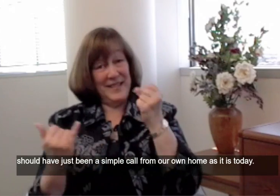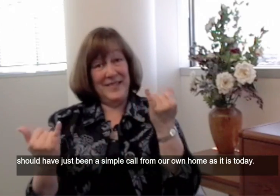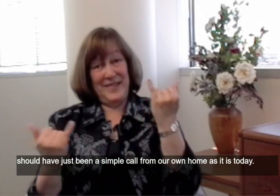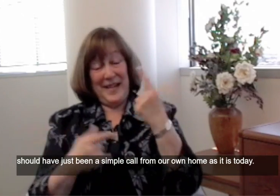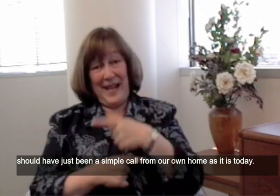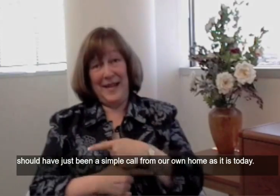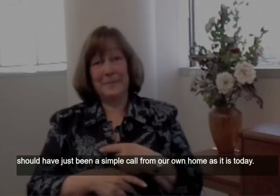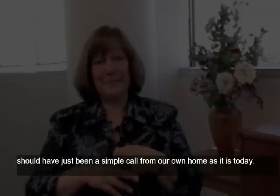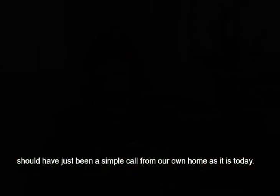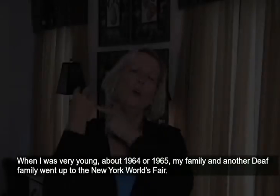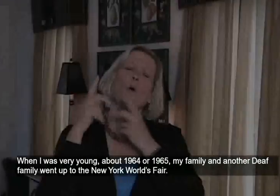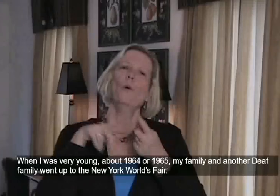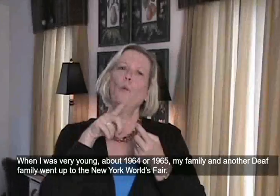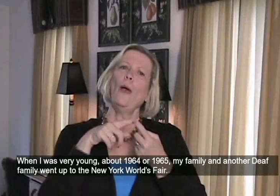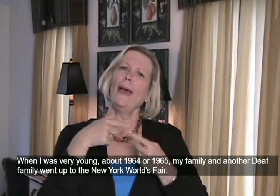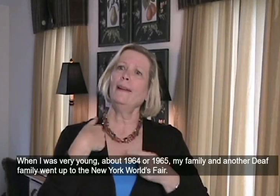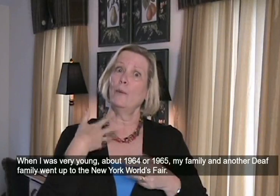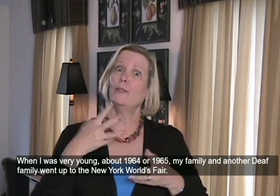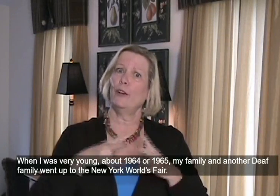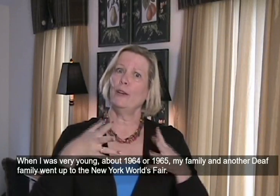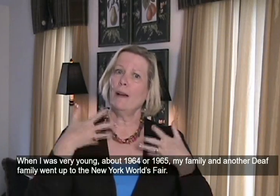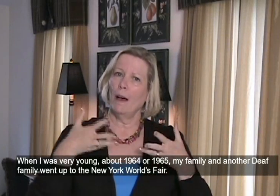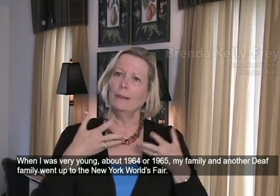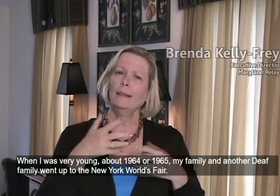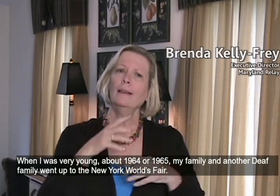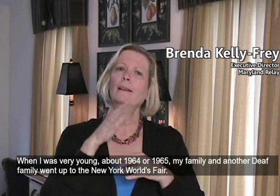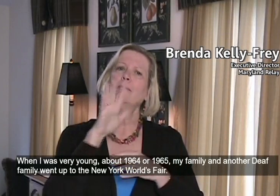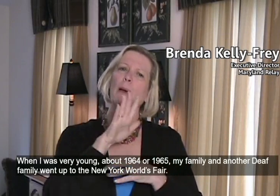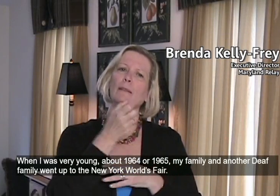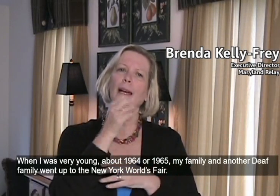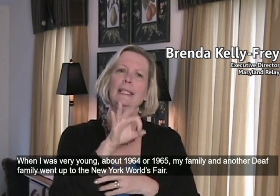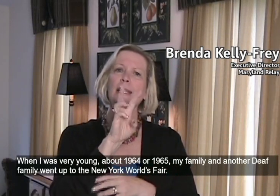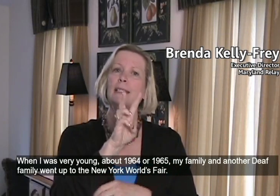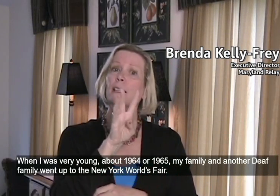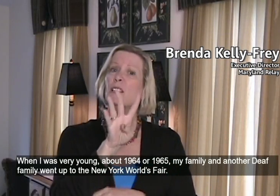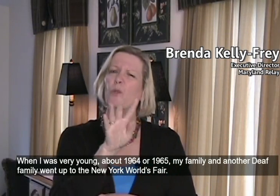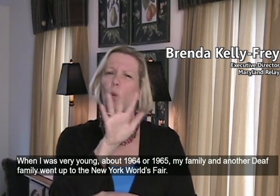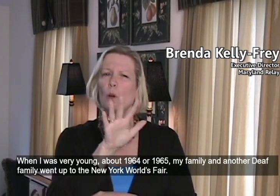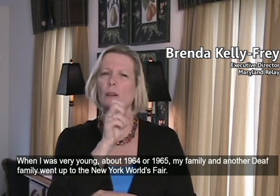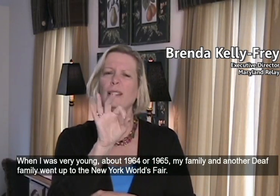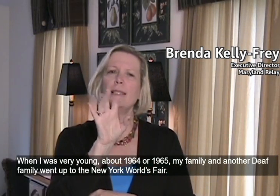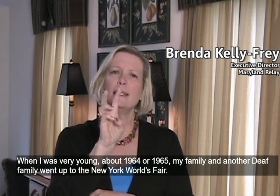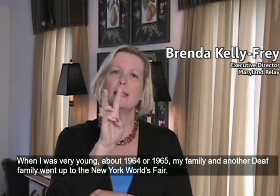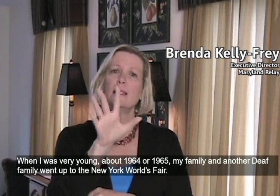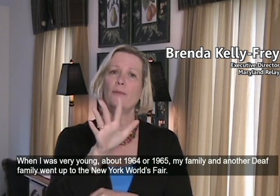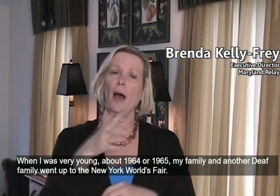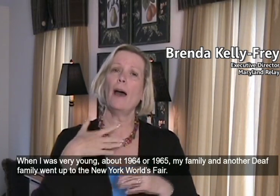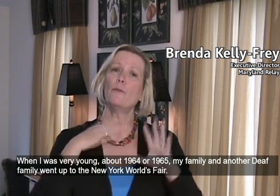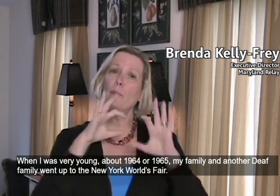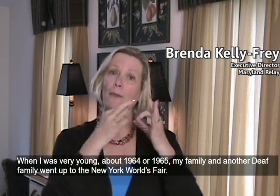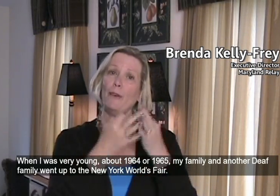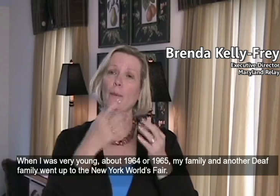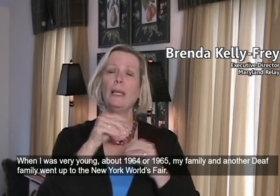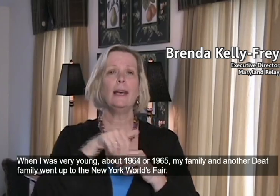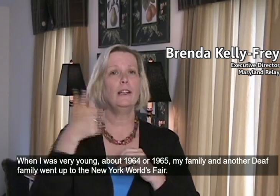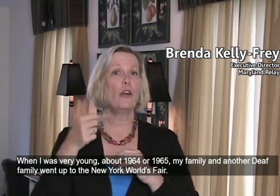is today. When I was very young, about 1964, 1965, my family and another